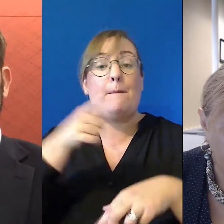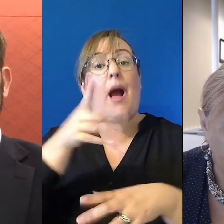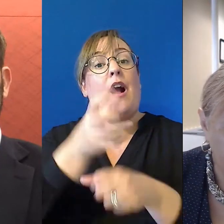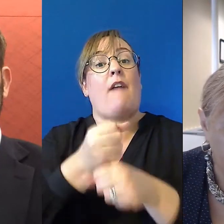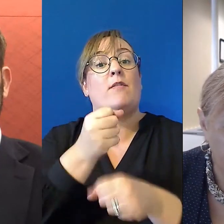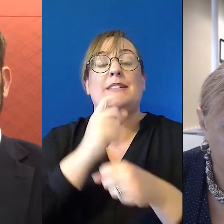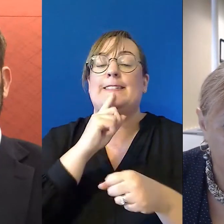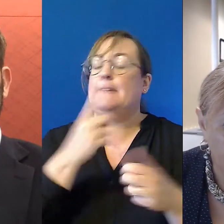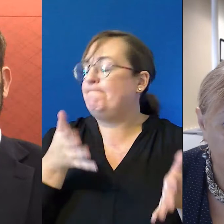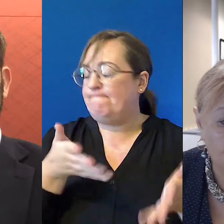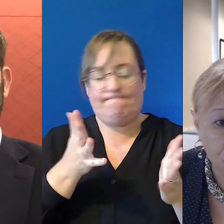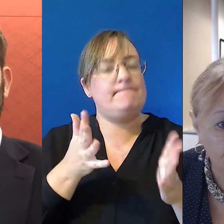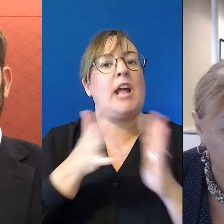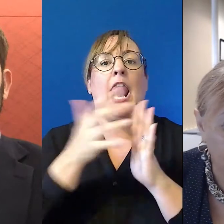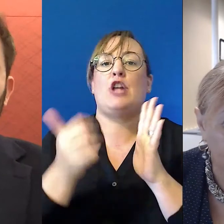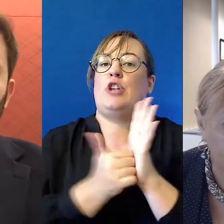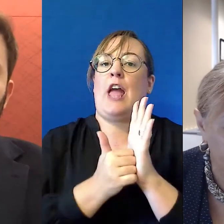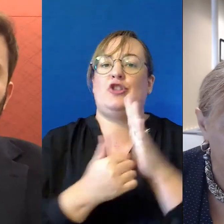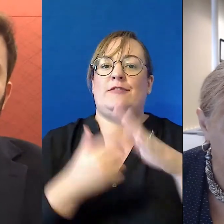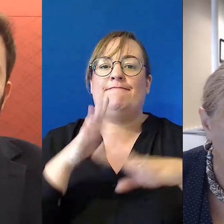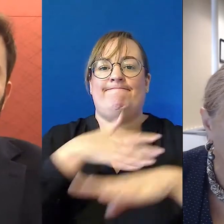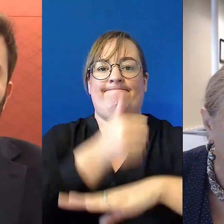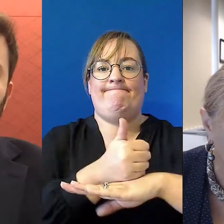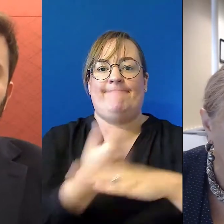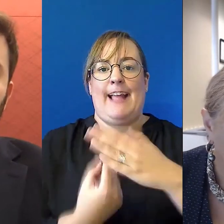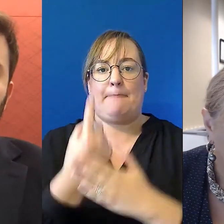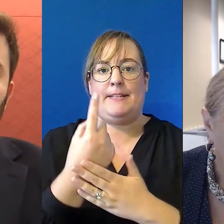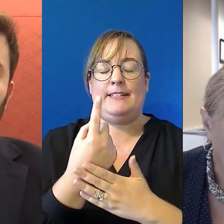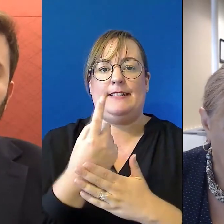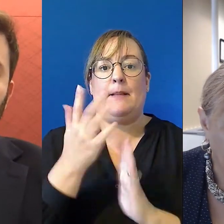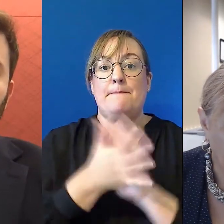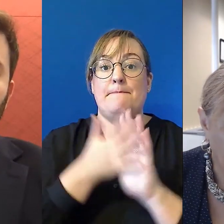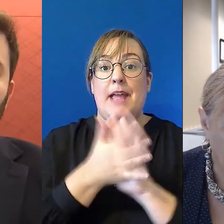to enact that legislation which took away access to the courts